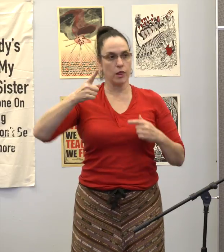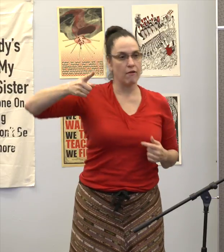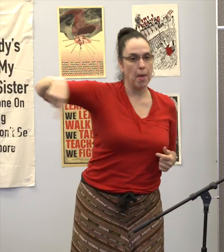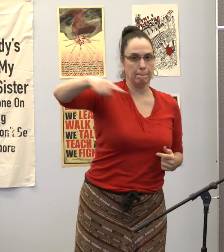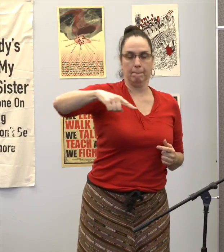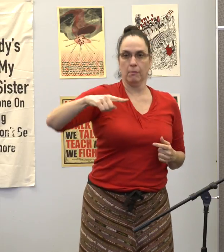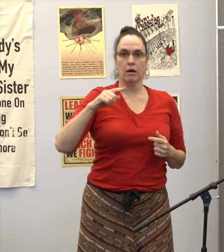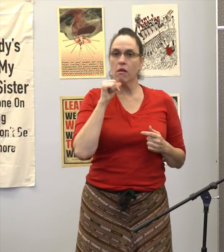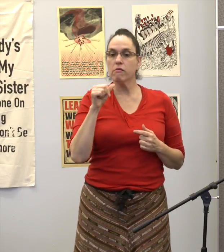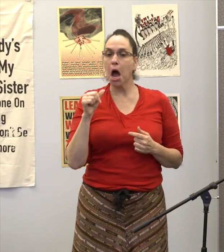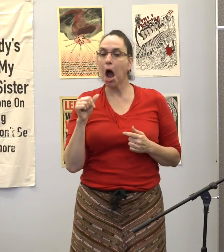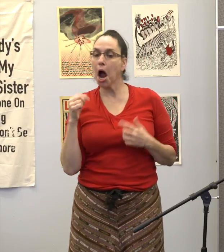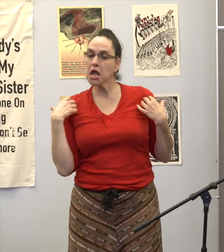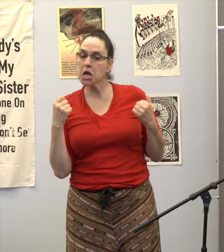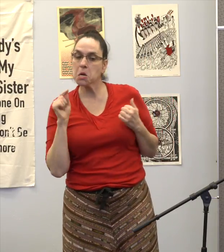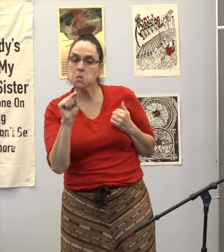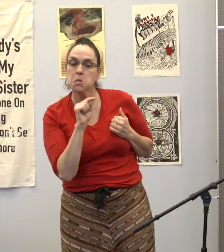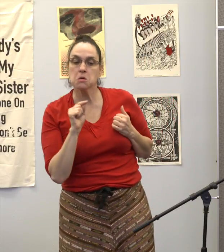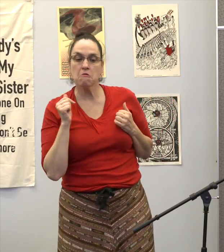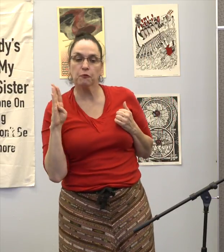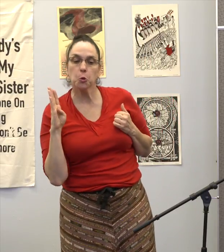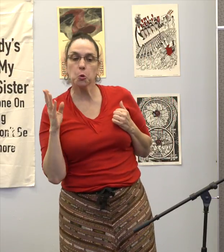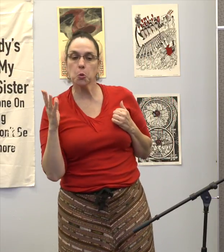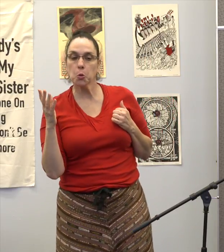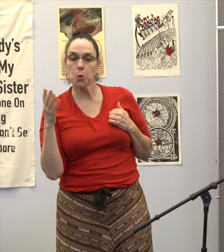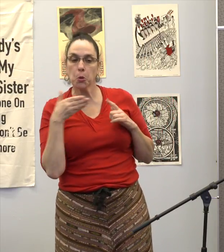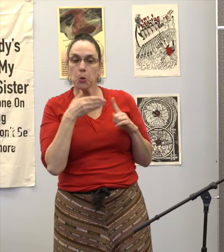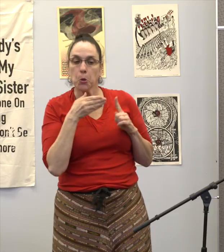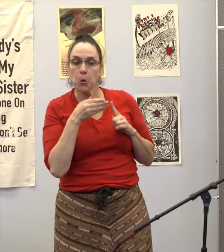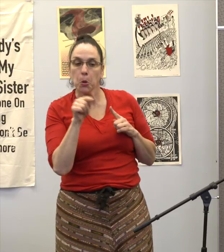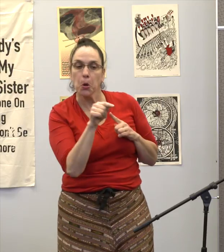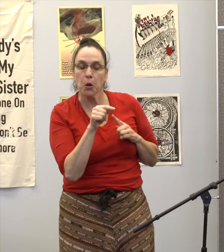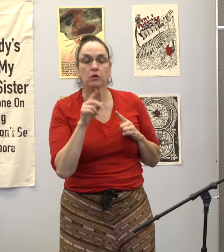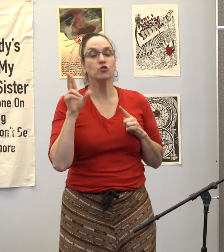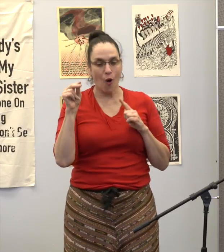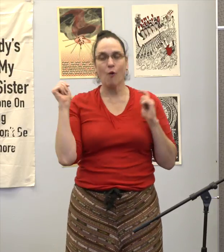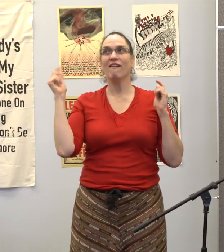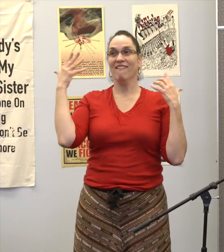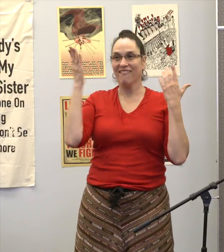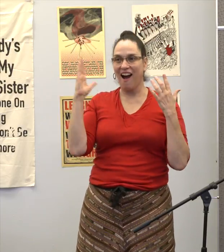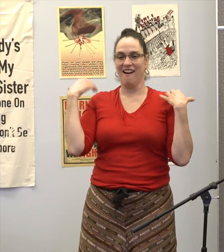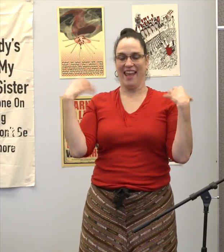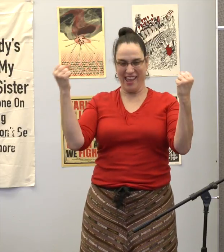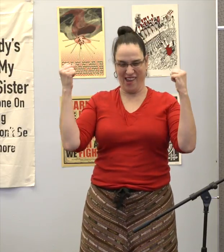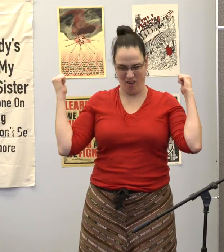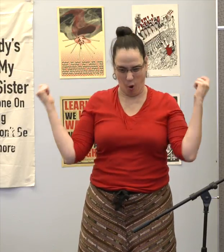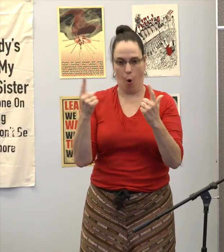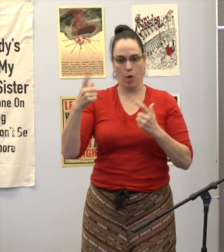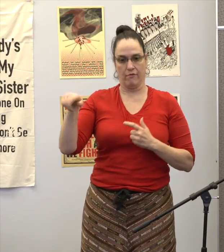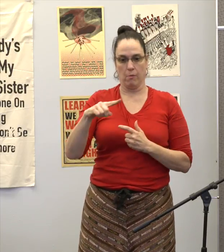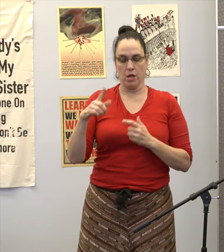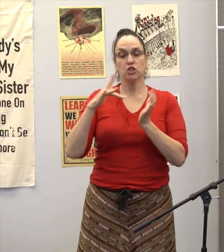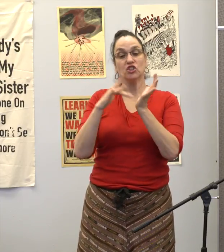All. Not some, not the ones that could afford, but all. In fact, Jesus was